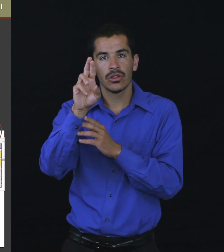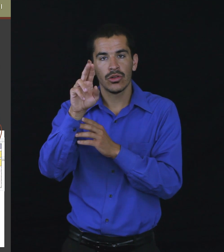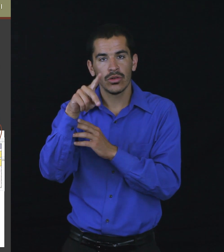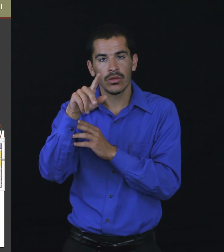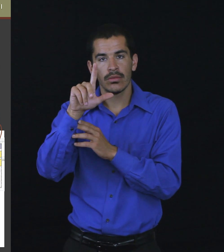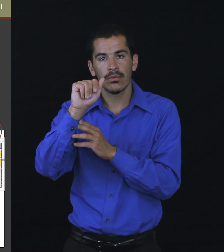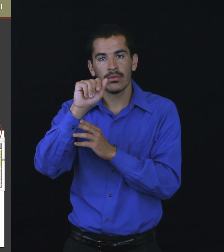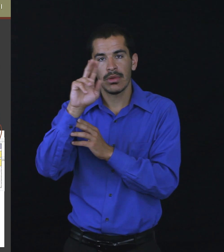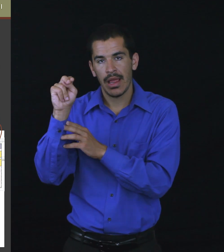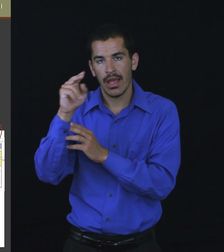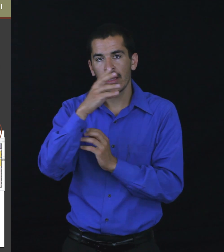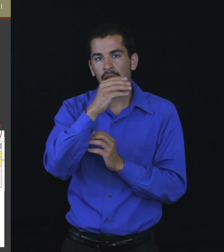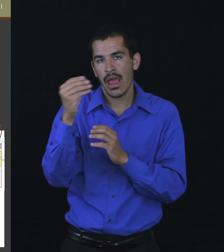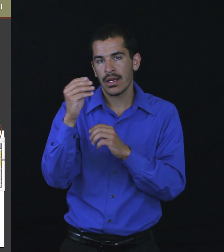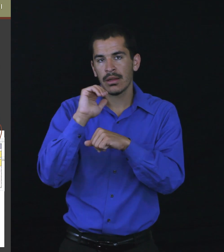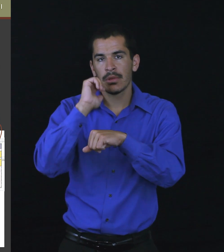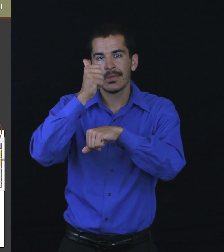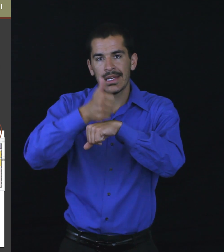strategy.